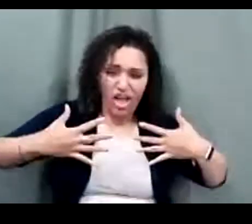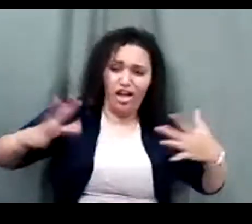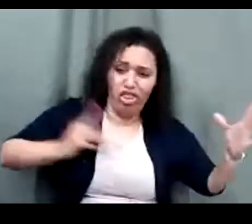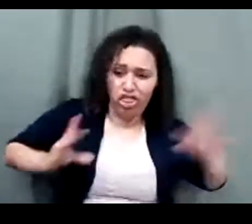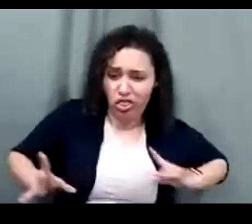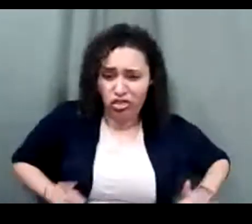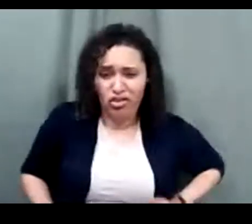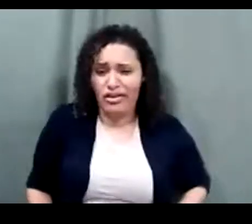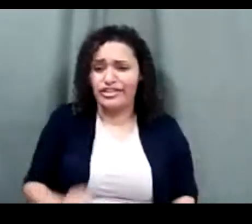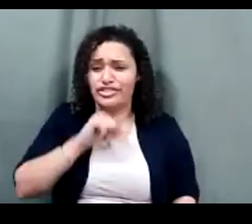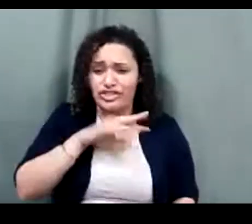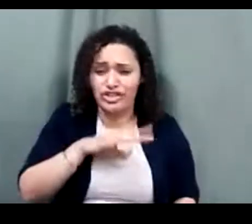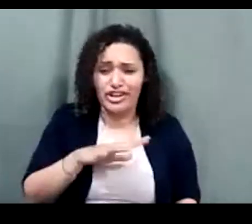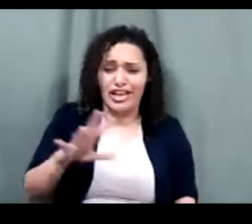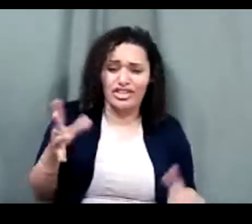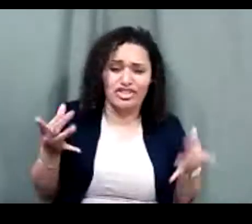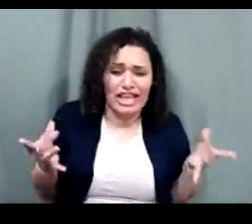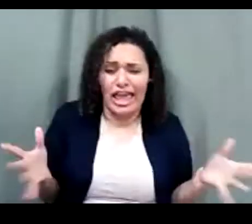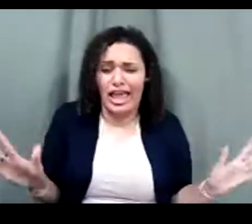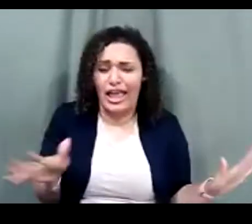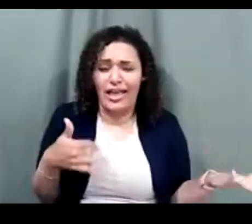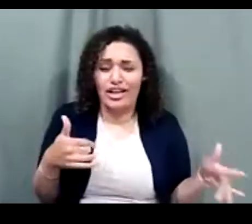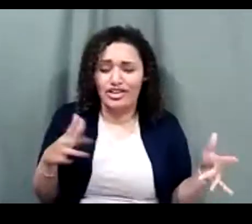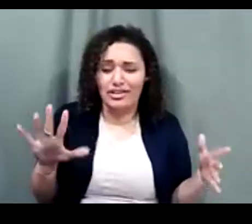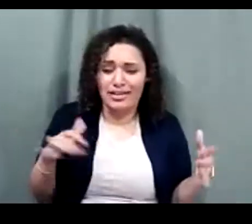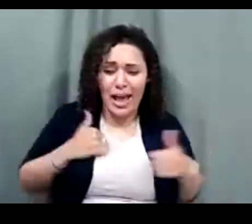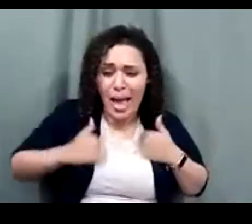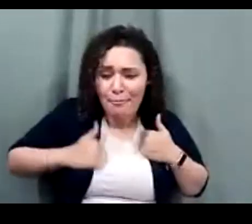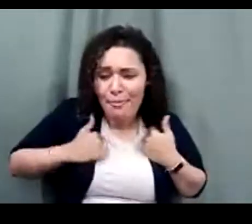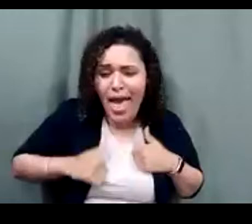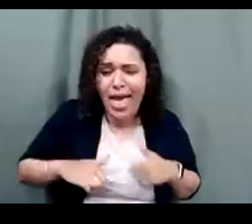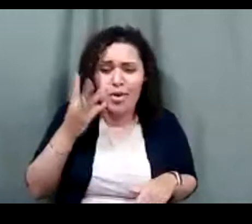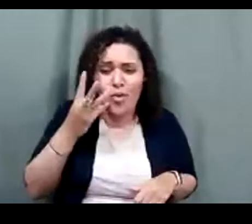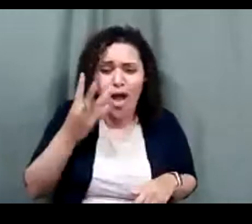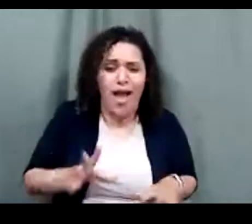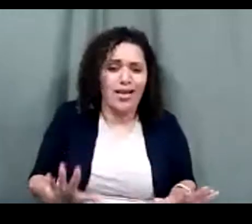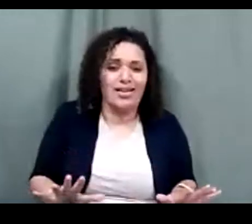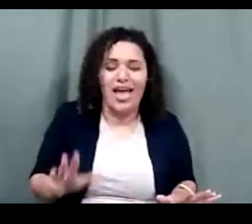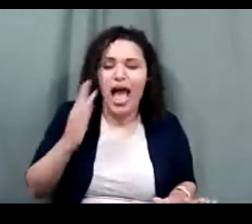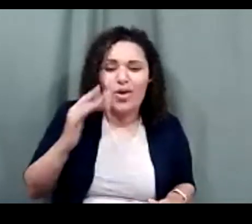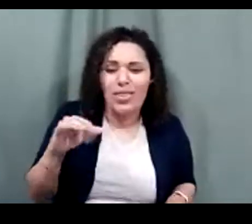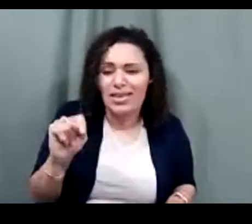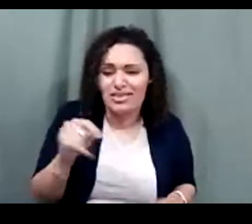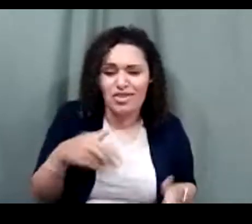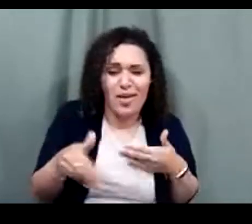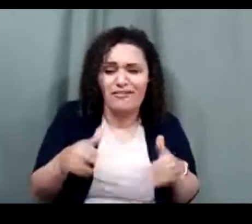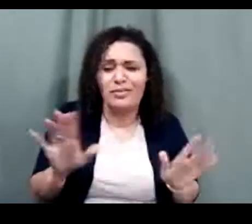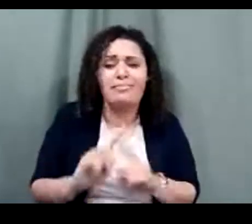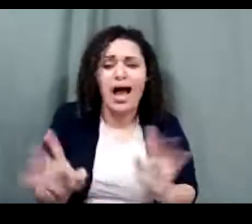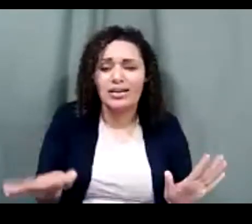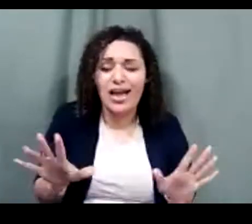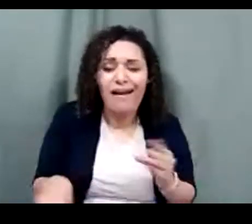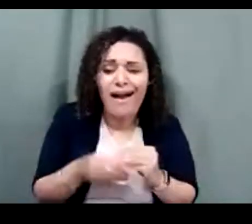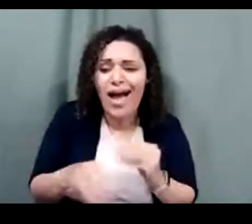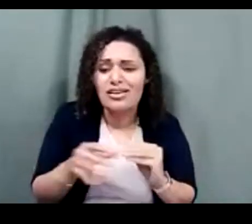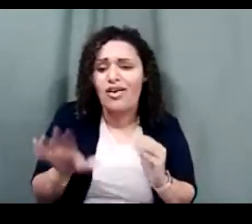and it's great. You're taking a bath. Yes, I'm doing this, and I know that the yeast or the whatever, but when you're adding all that